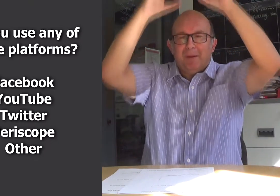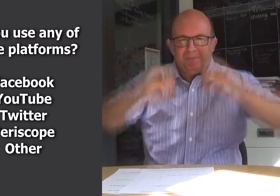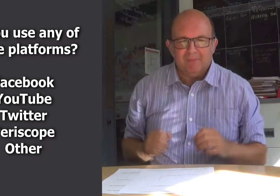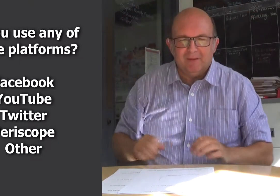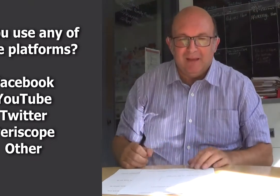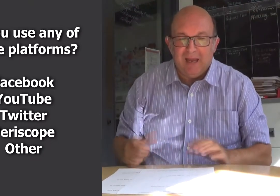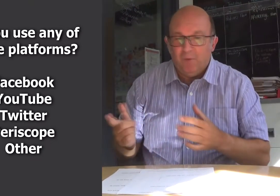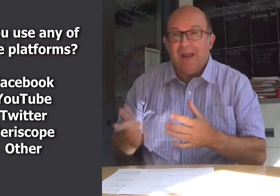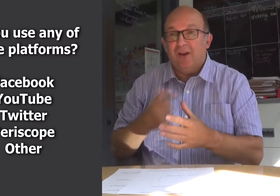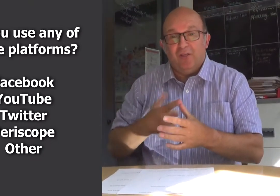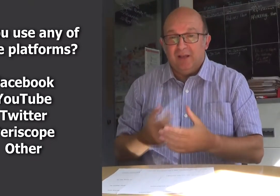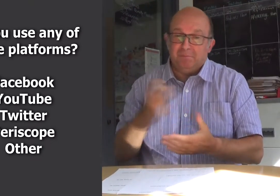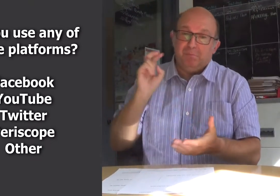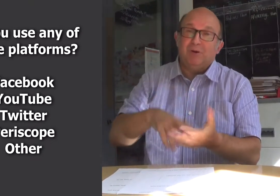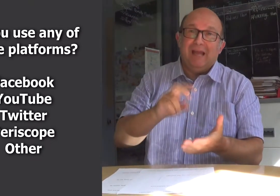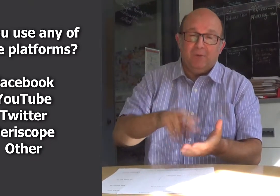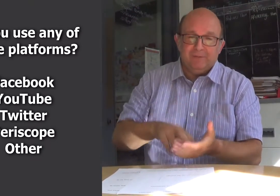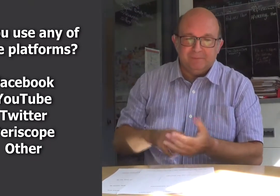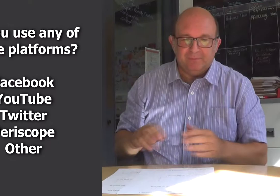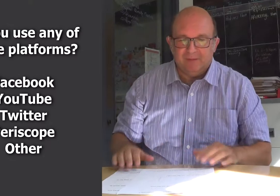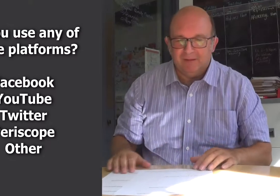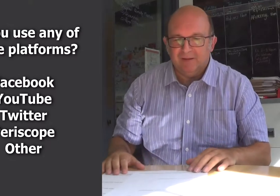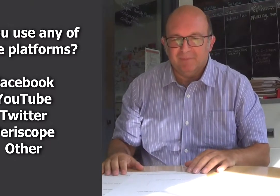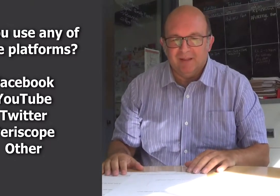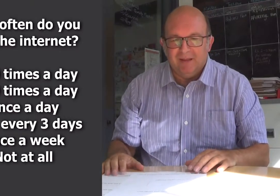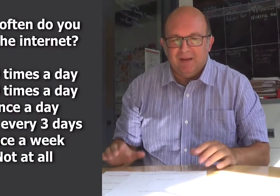Periscope, or any other put down?